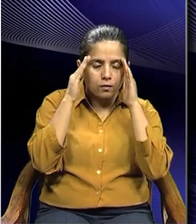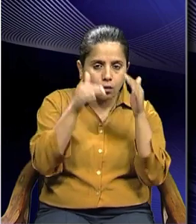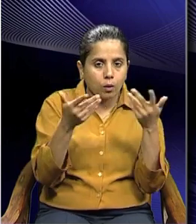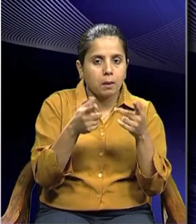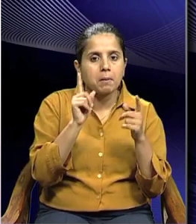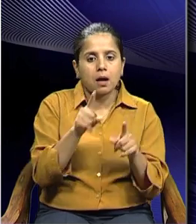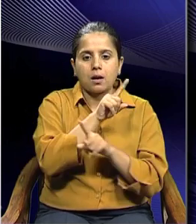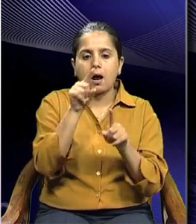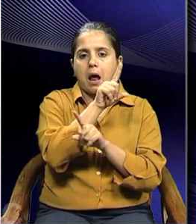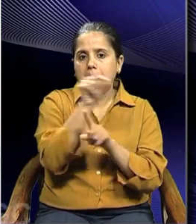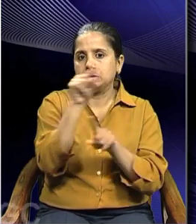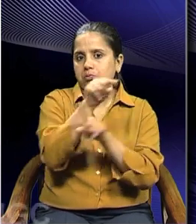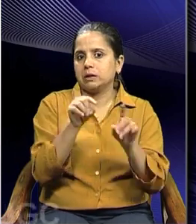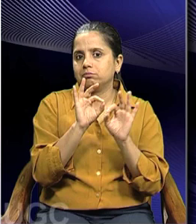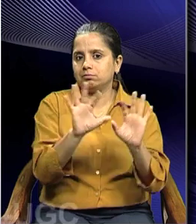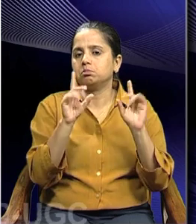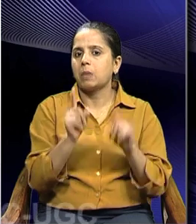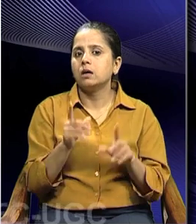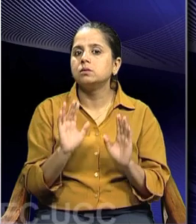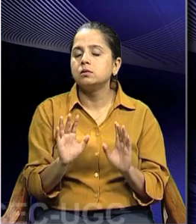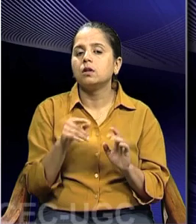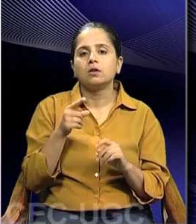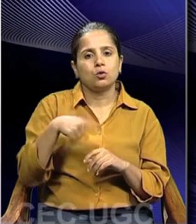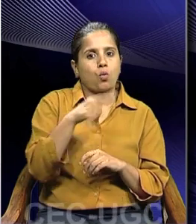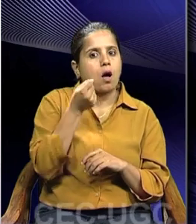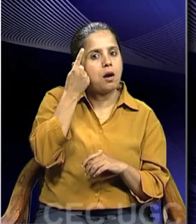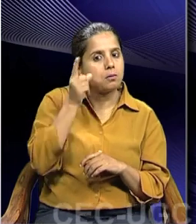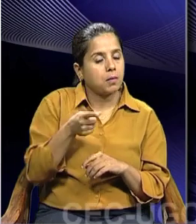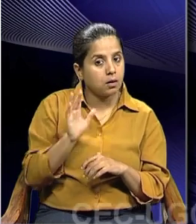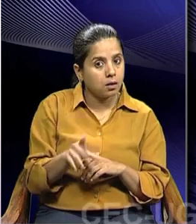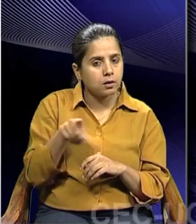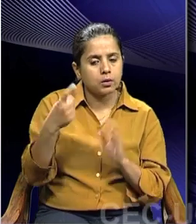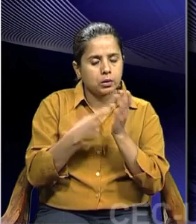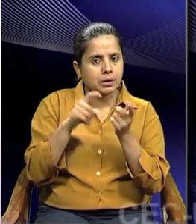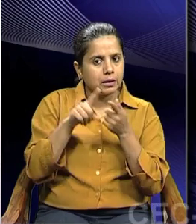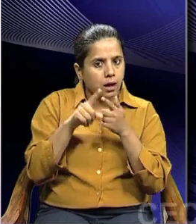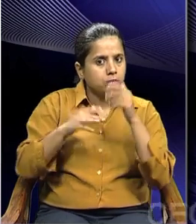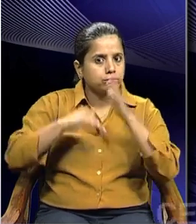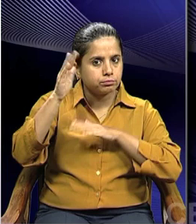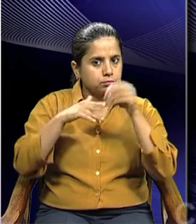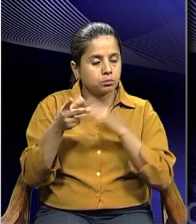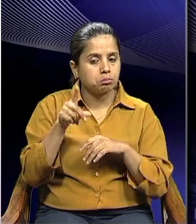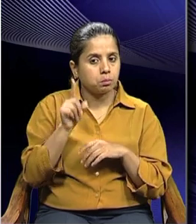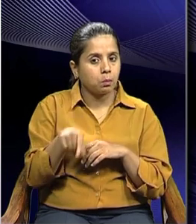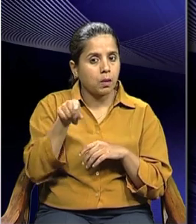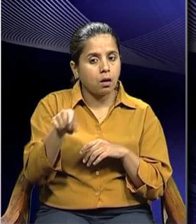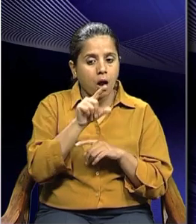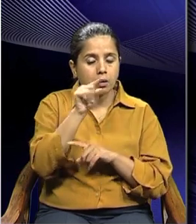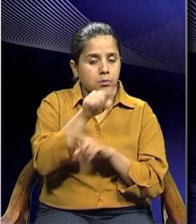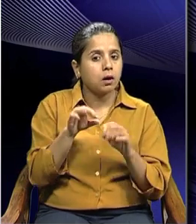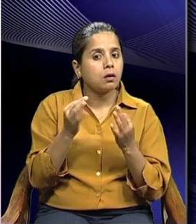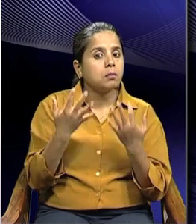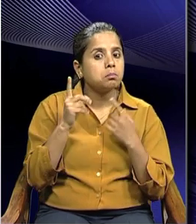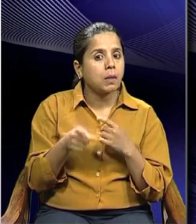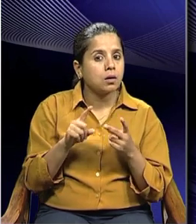efficiency. So my dear learners, we have to understand, restructuring talks about effectiveness and re-engineering talks